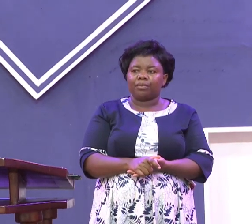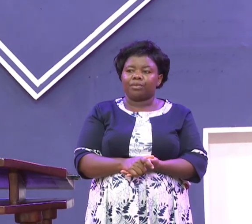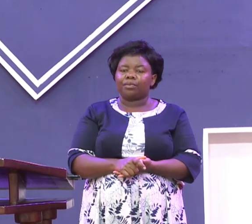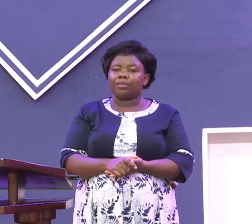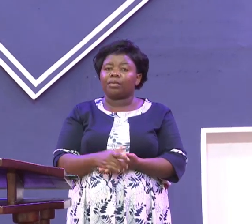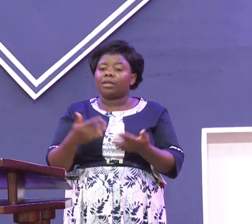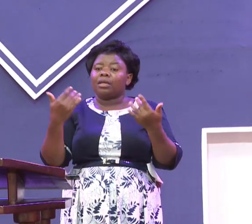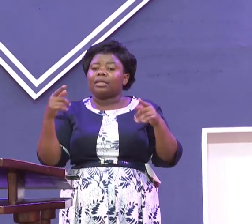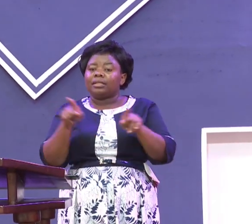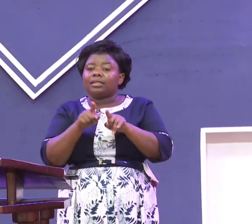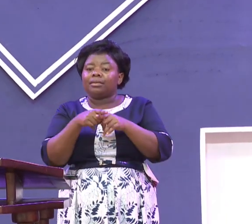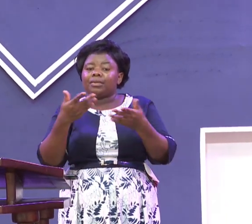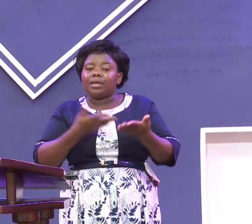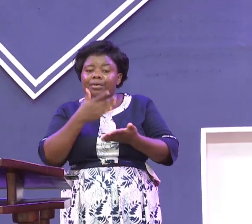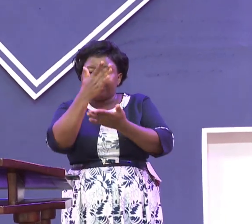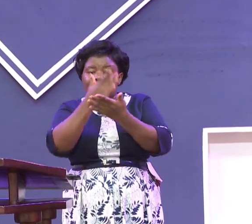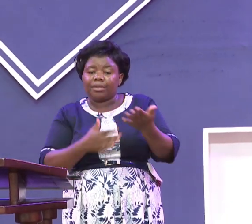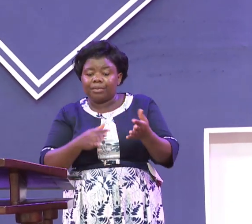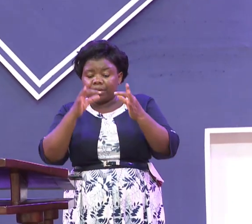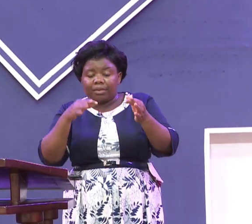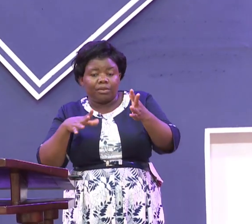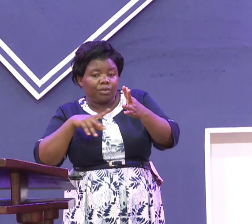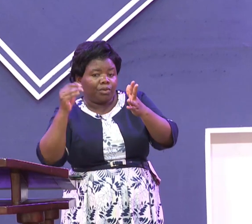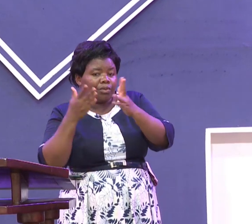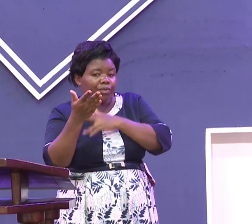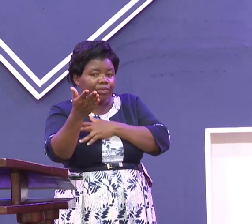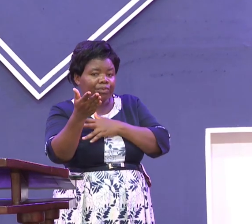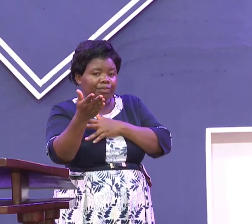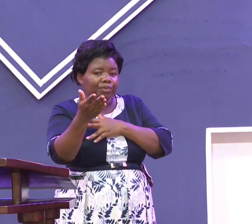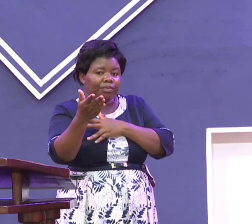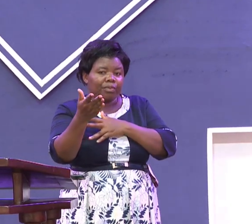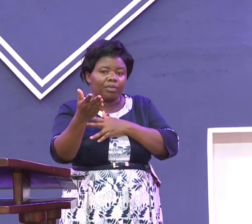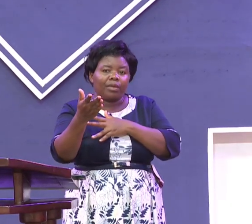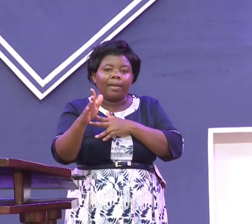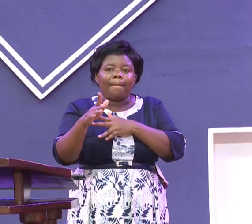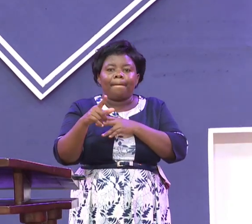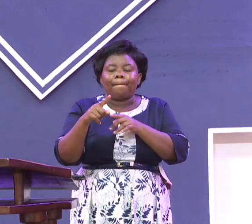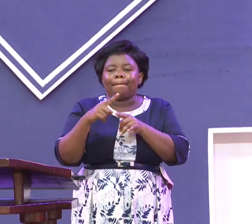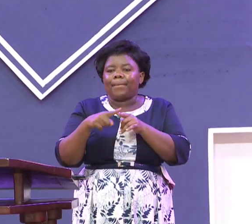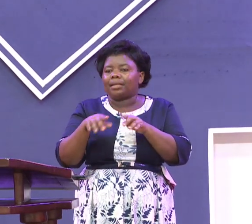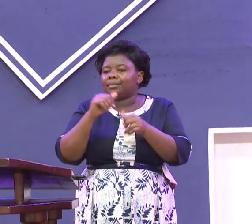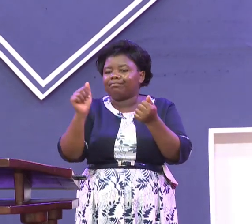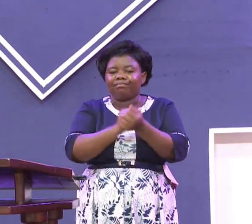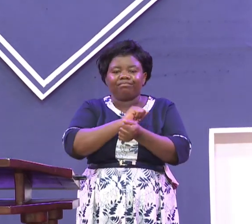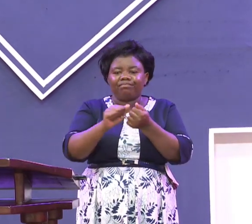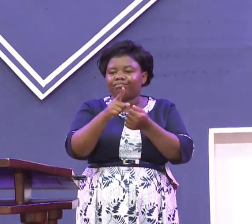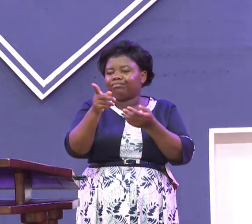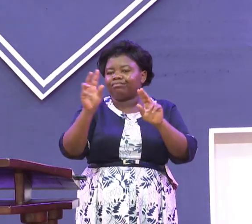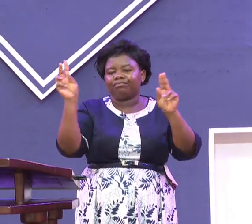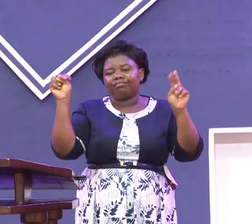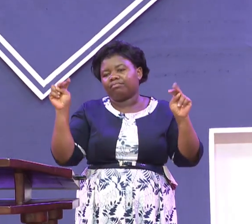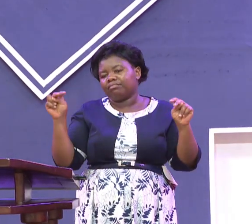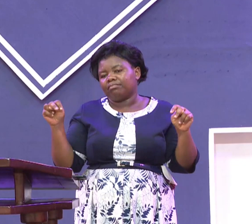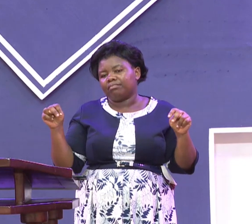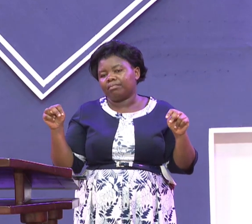through. Nawe inabyo isemu. You also have where you have been through. Nete bikusanyizawo. But they have not